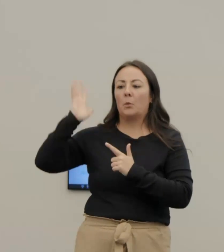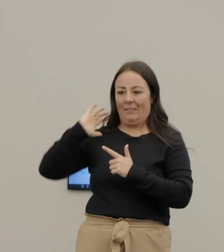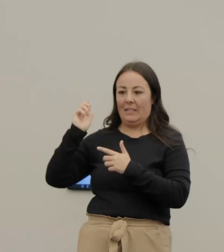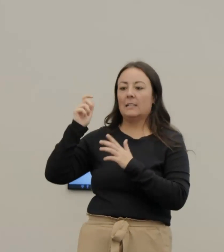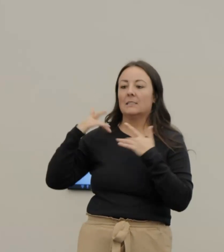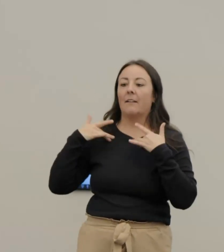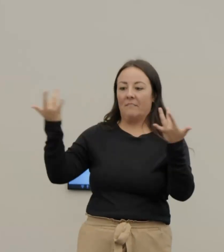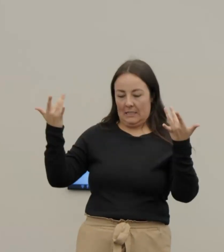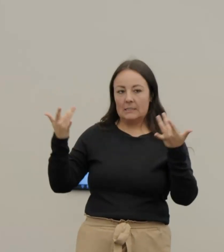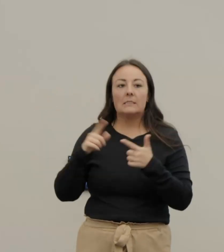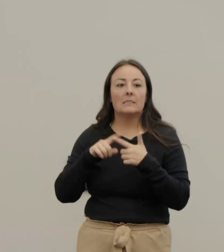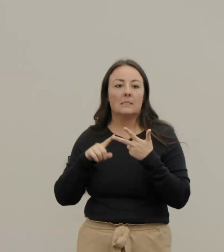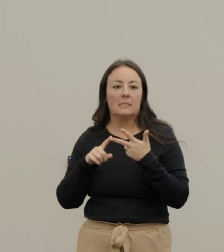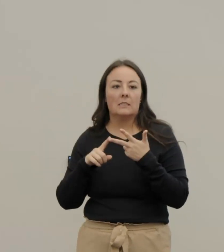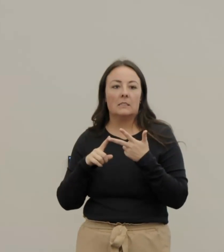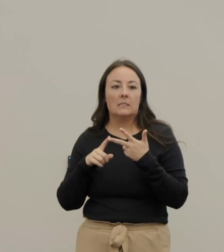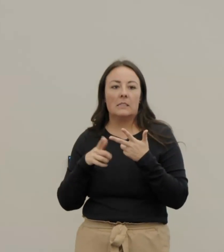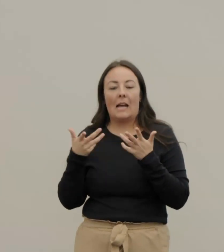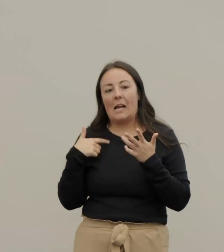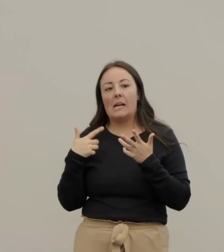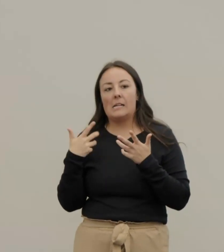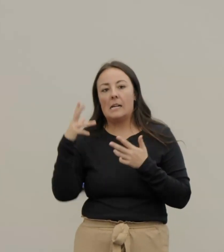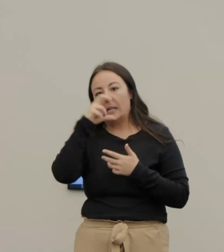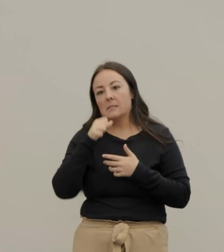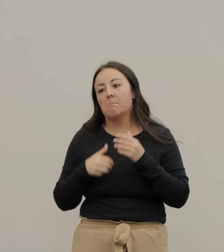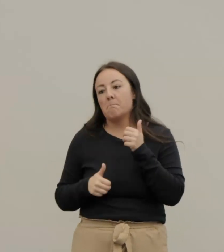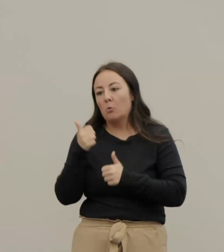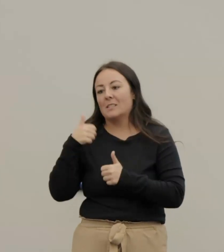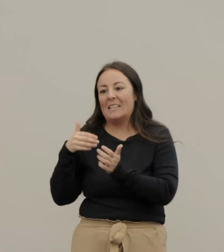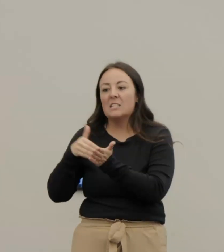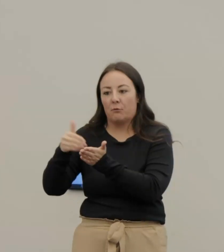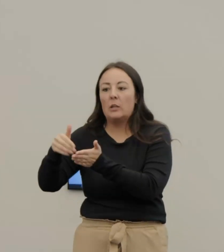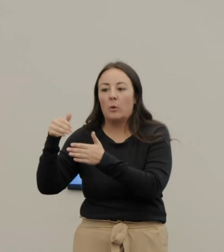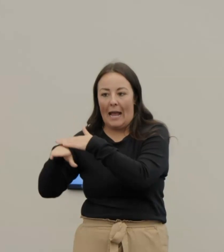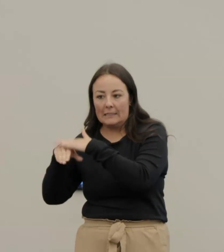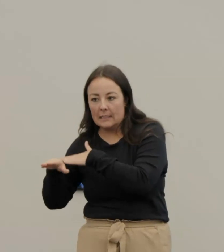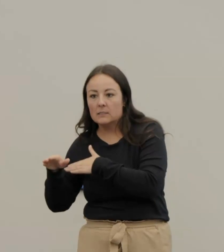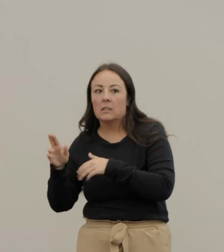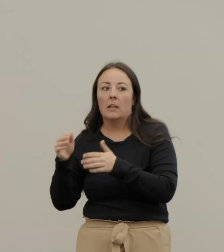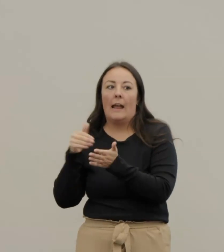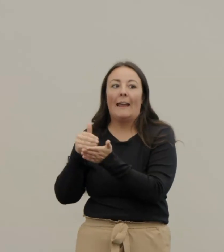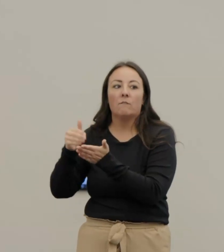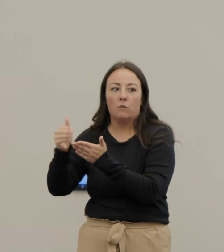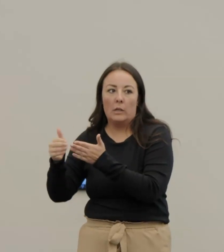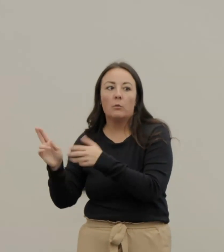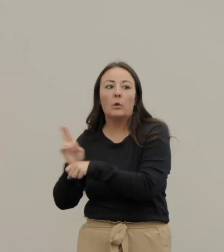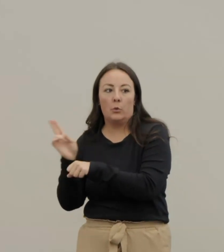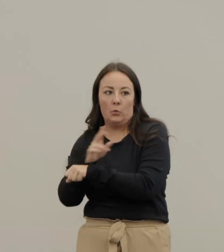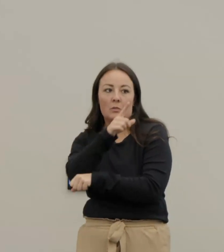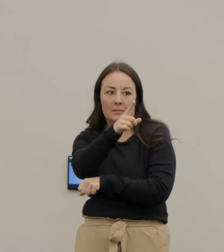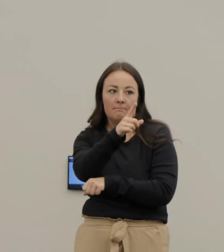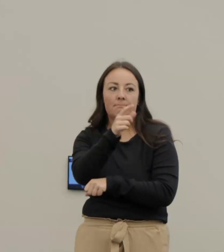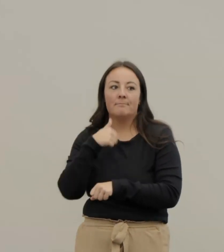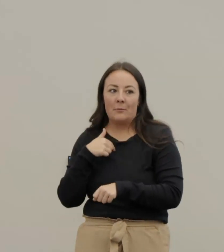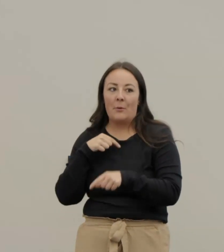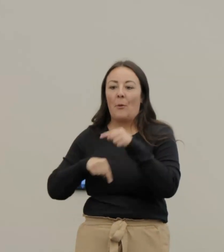potential for frequent access and reuse. Okay. Yeah. If again, that I high go- risk, I high go risk back situation. to